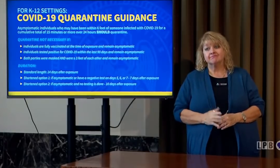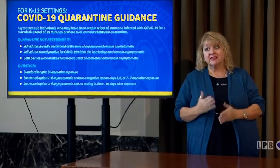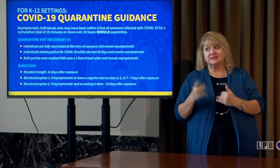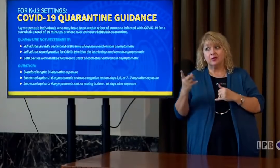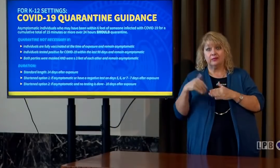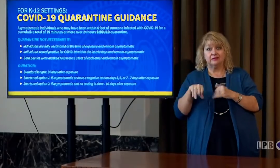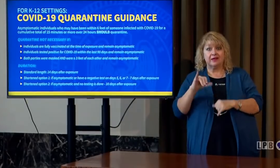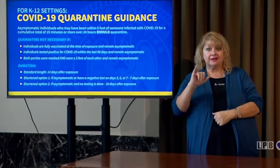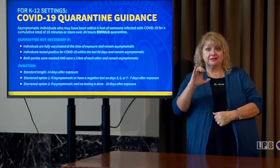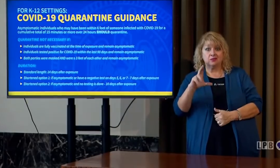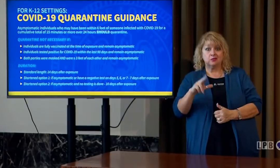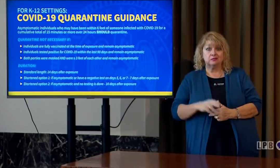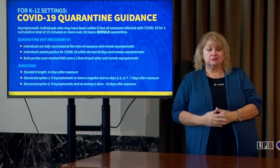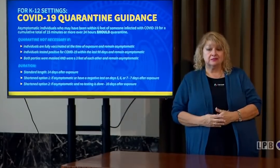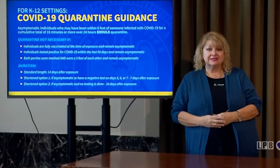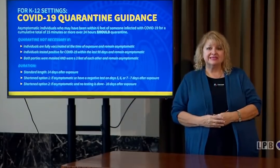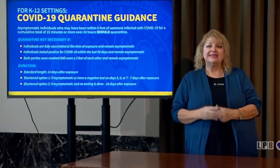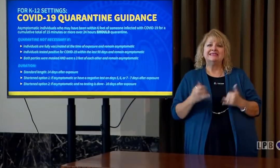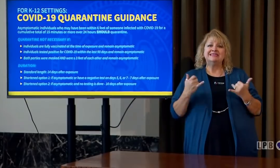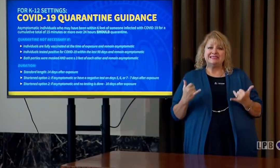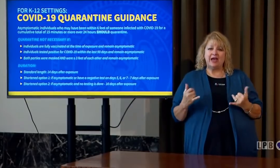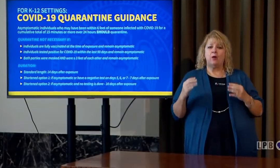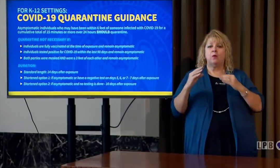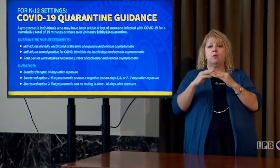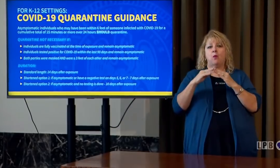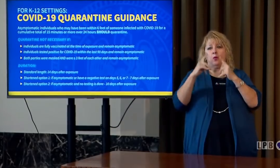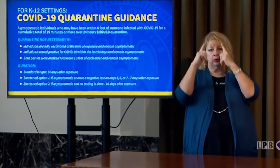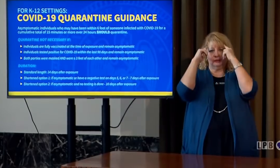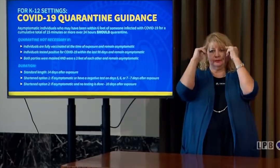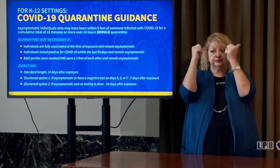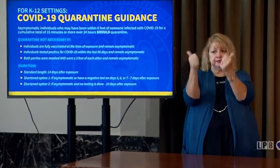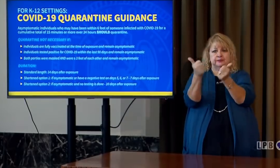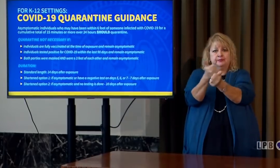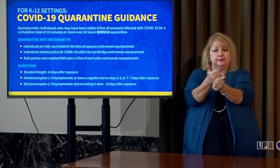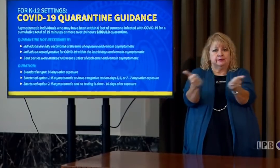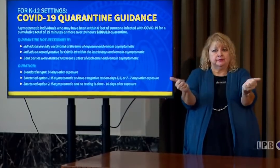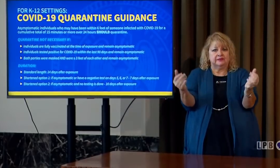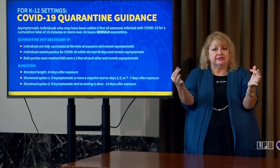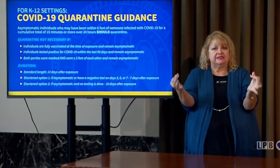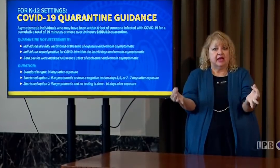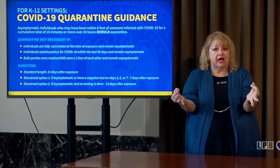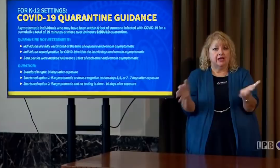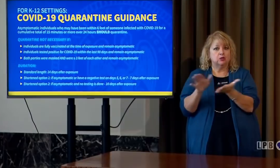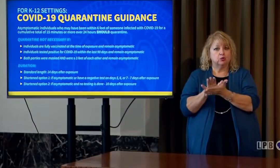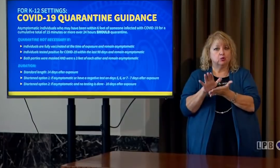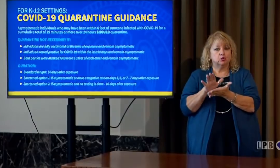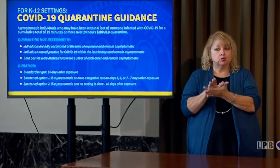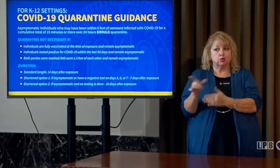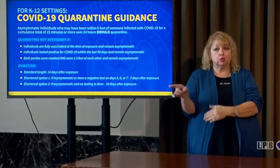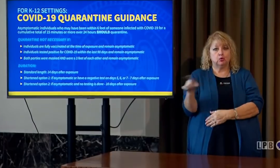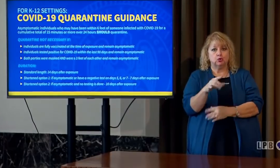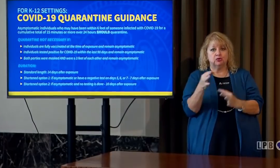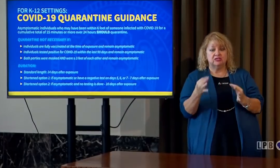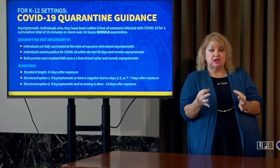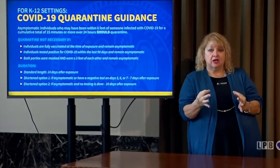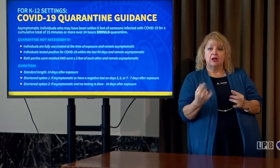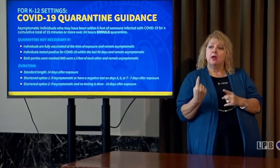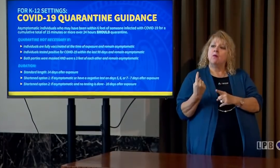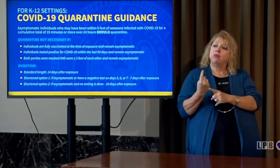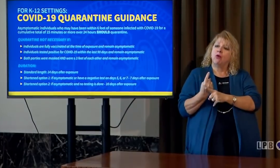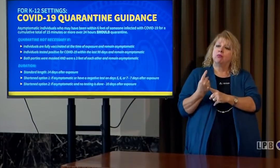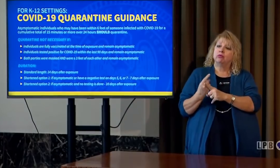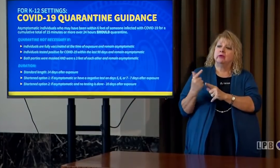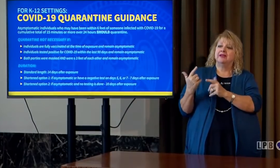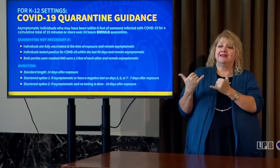I'll be clear that although there is more autonomy now to schools, and that is an appropriate measure reflective